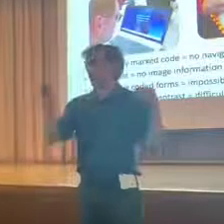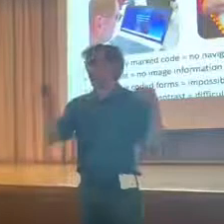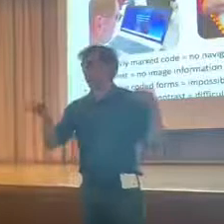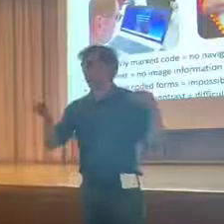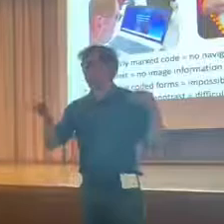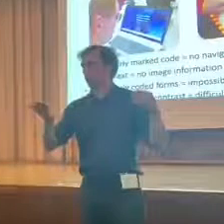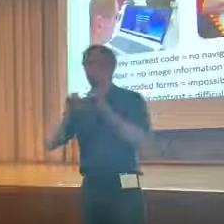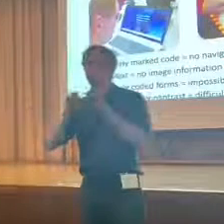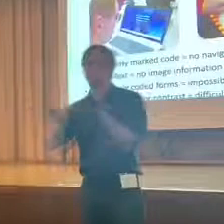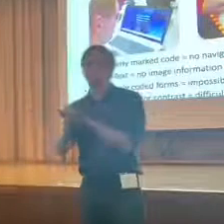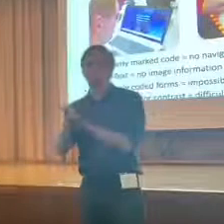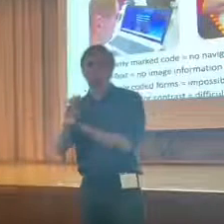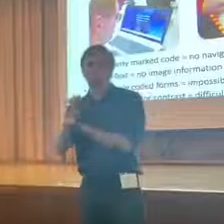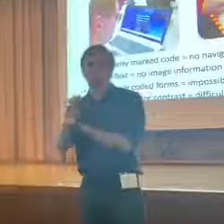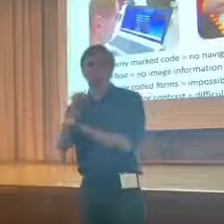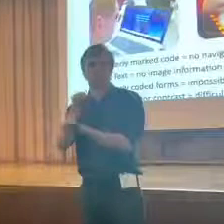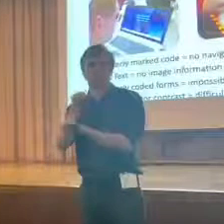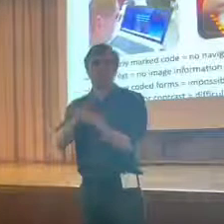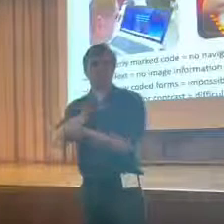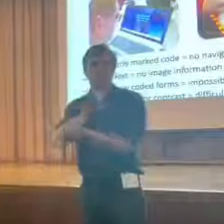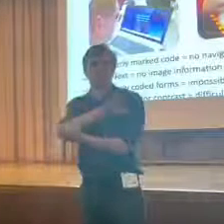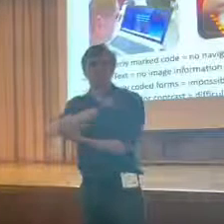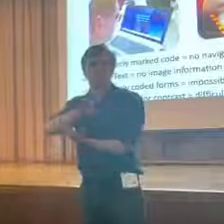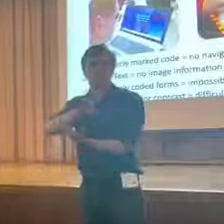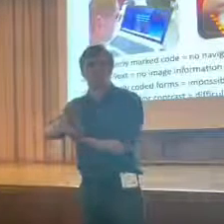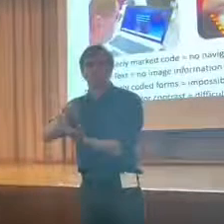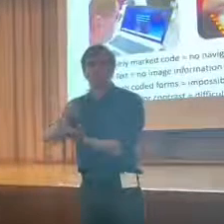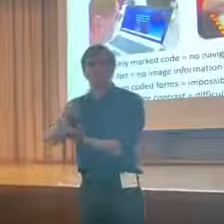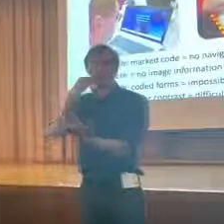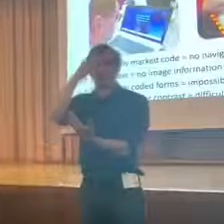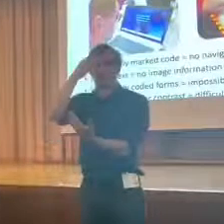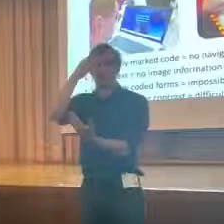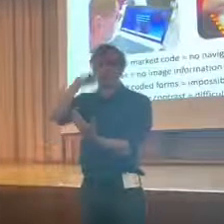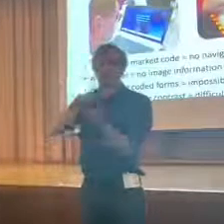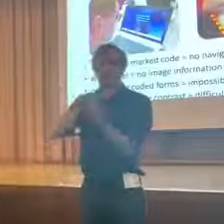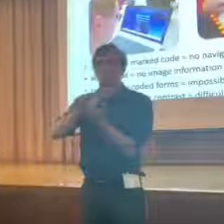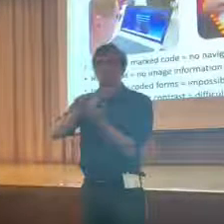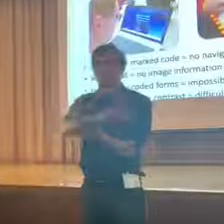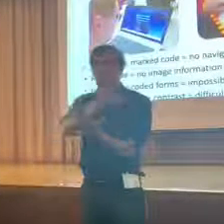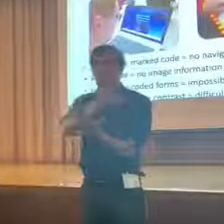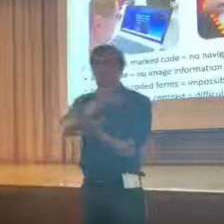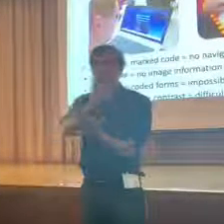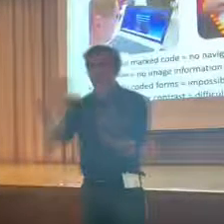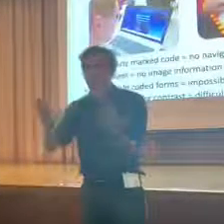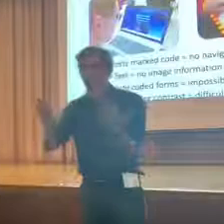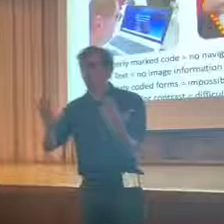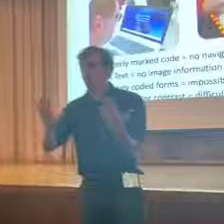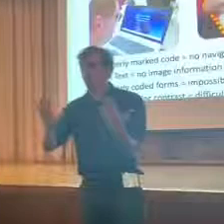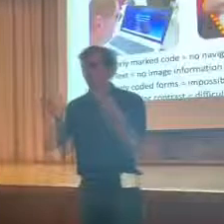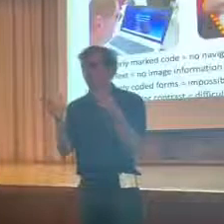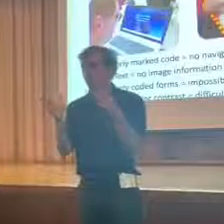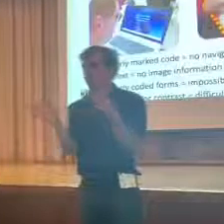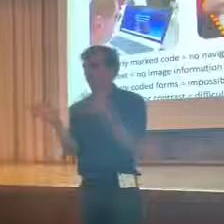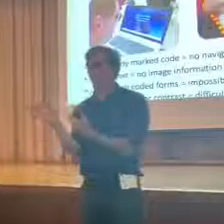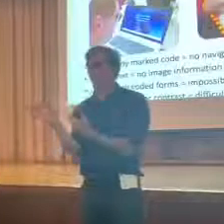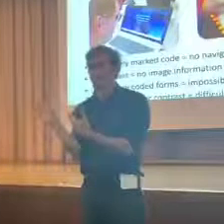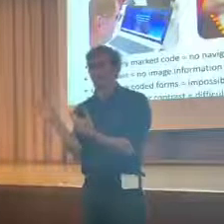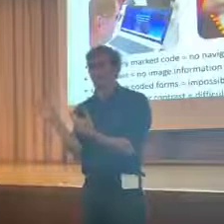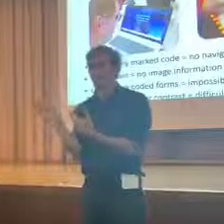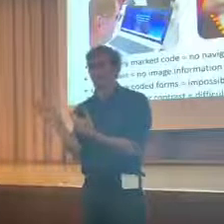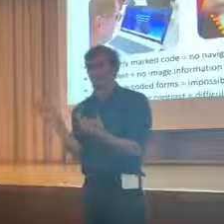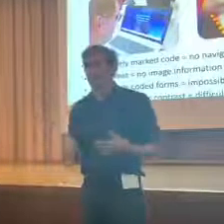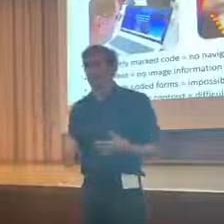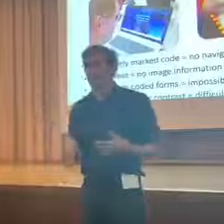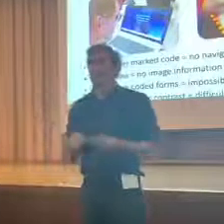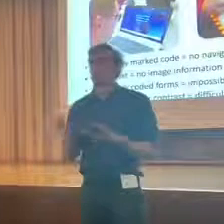can really lead people astray when they're trying to complete forms. And for people who are low vision, color